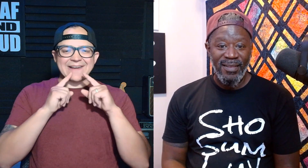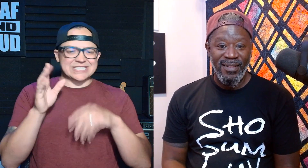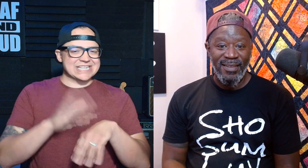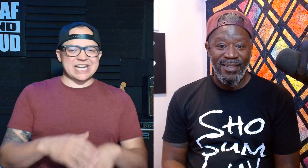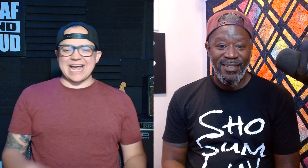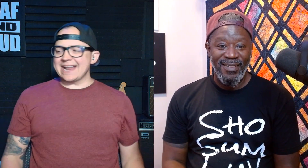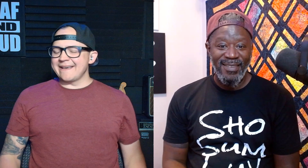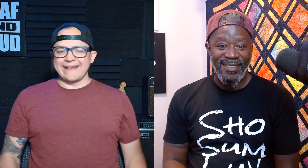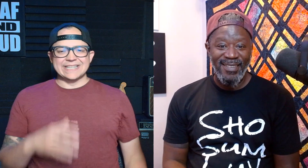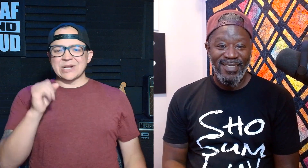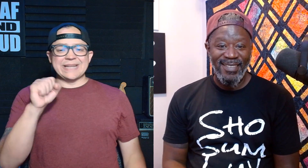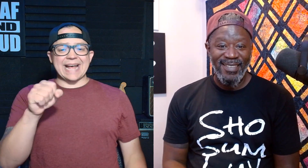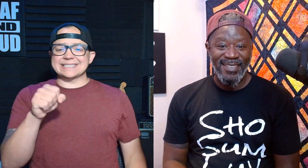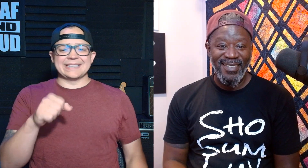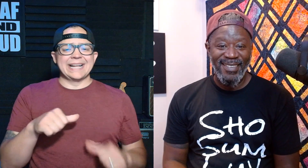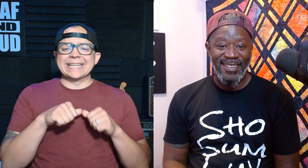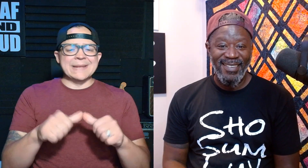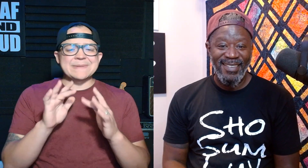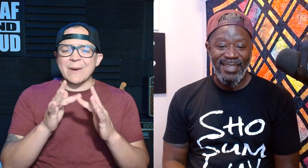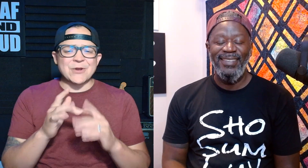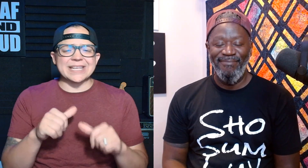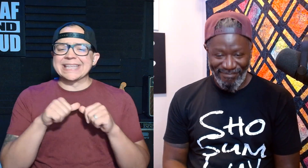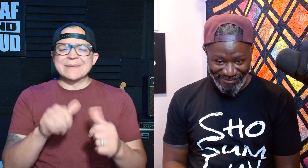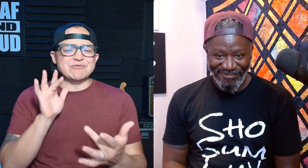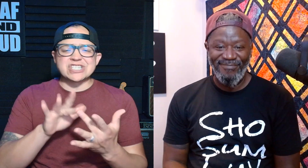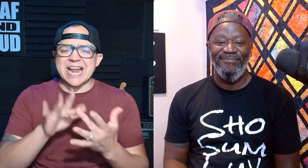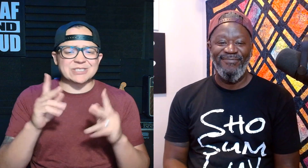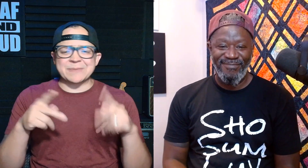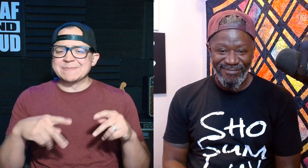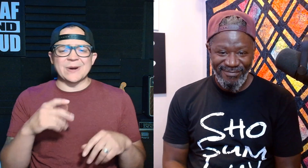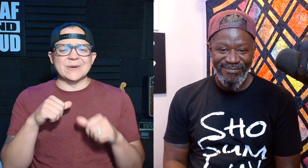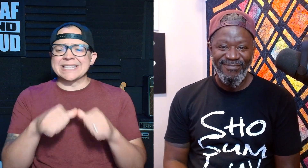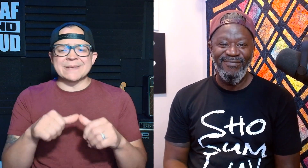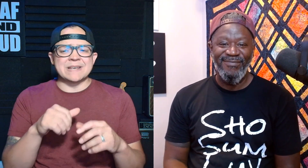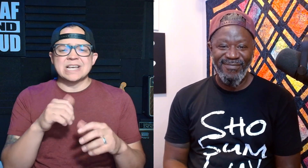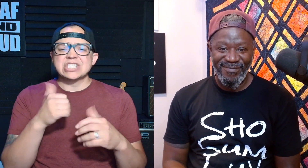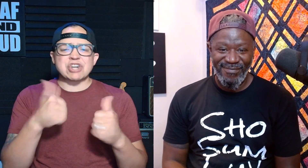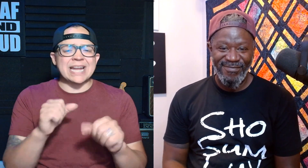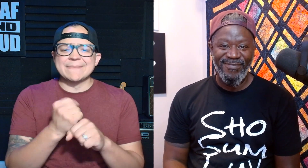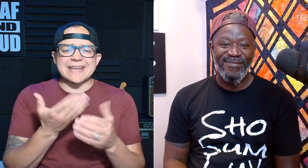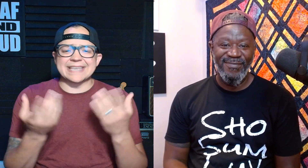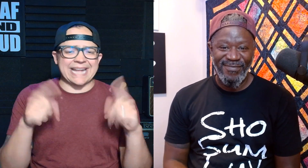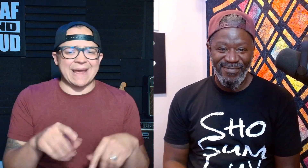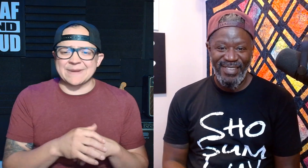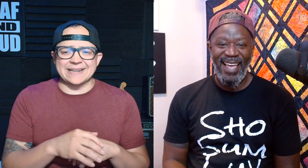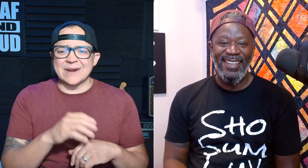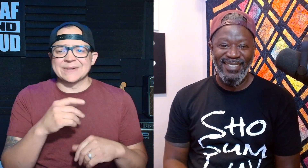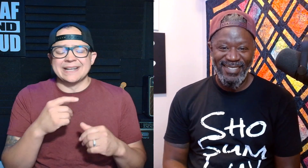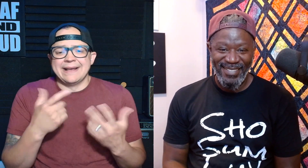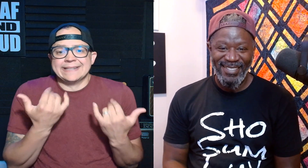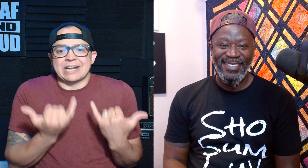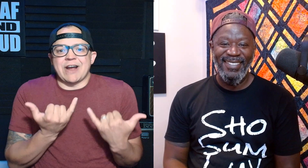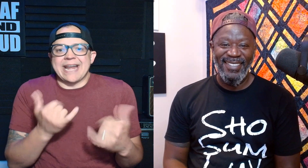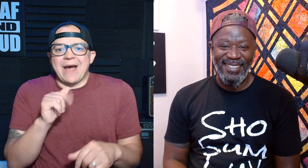this conversation on. So yes, keep networking, keep reaching out to people, keep trying to make things happen.